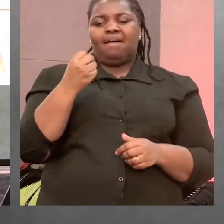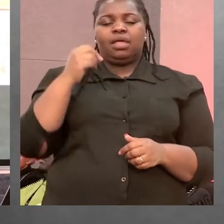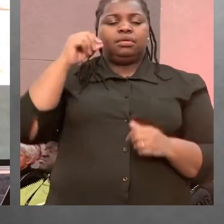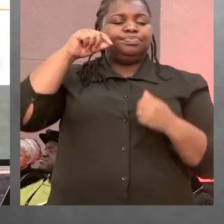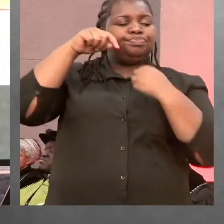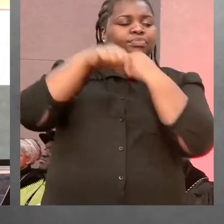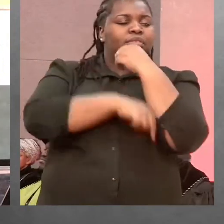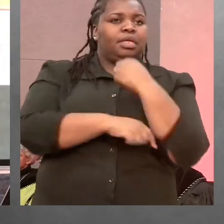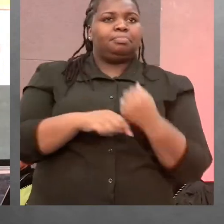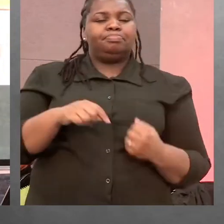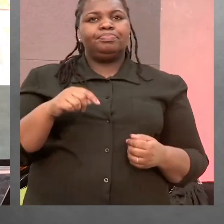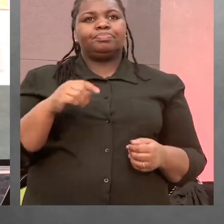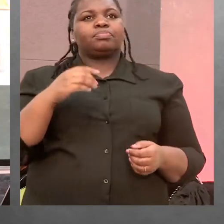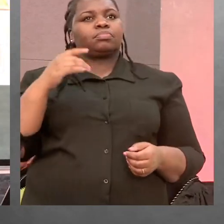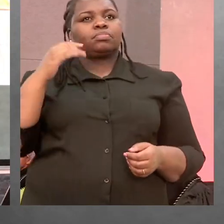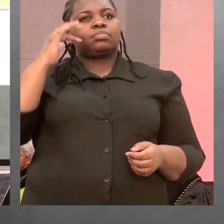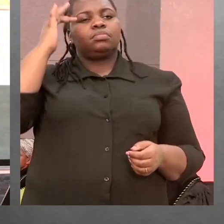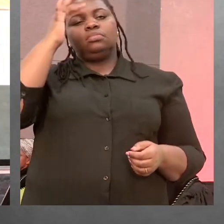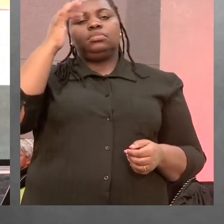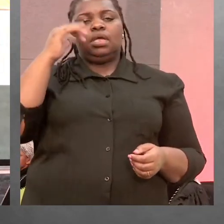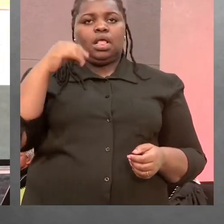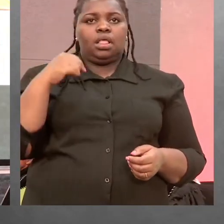of